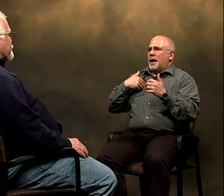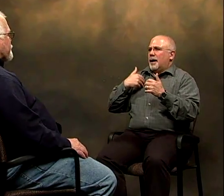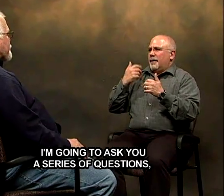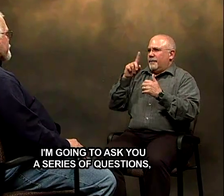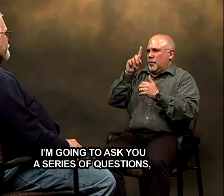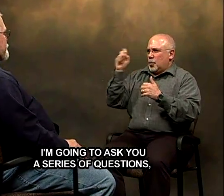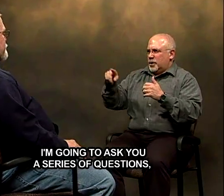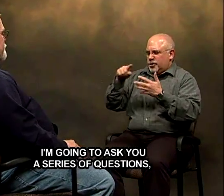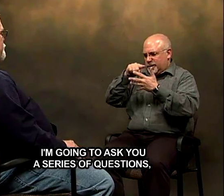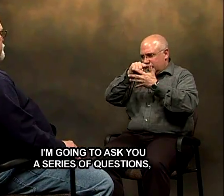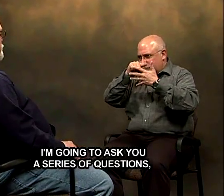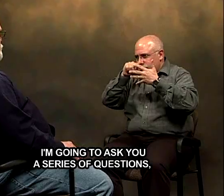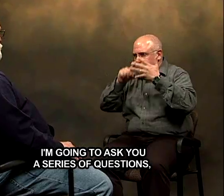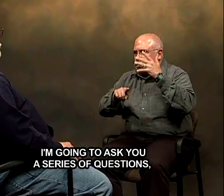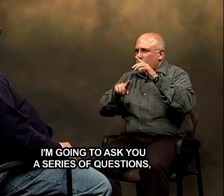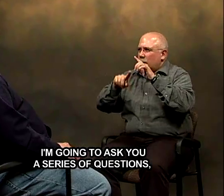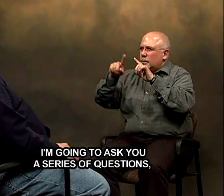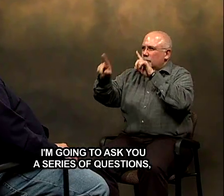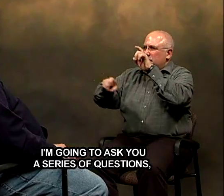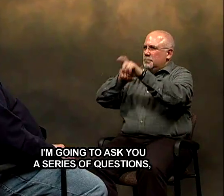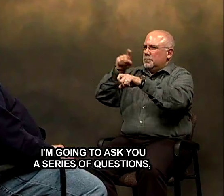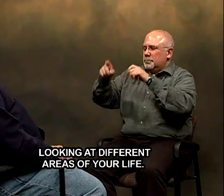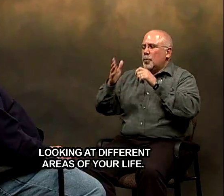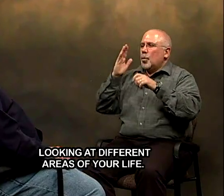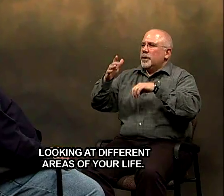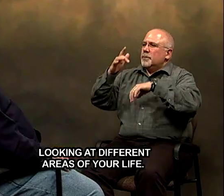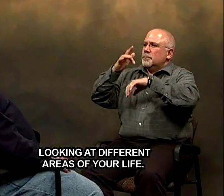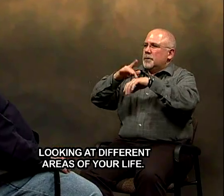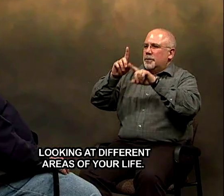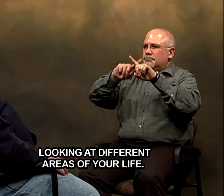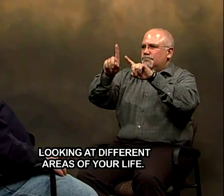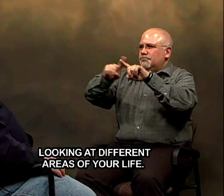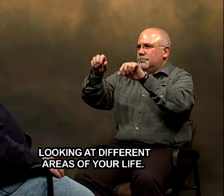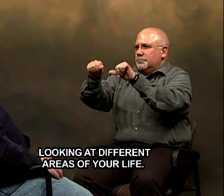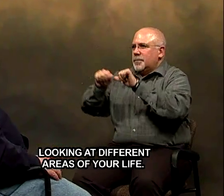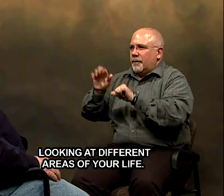I'm going to ask you a series of questions looking at different areas of your life.